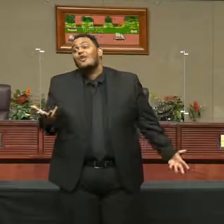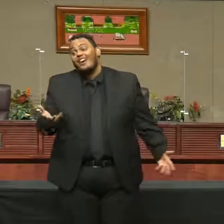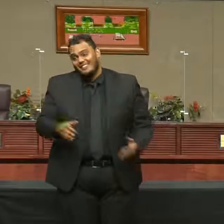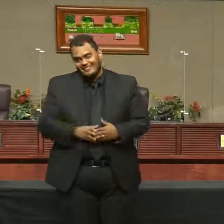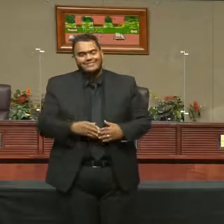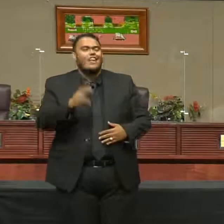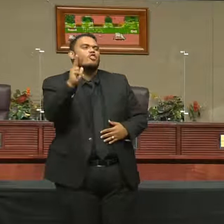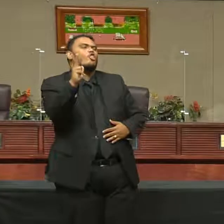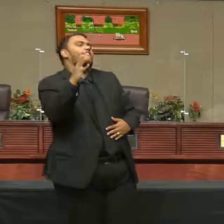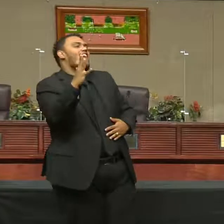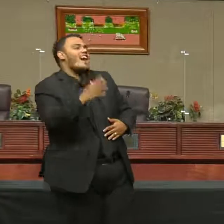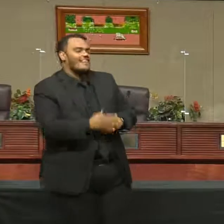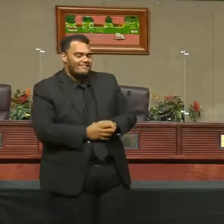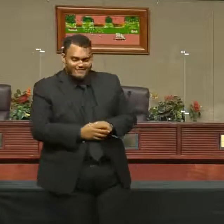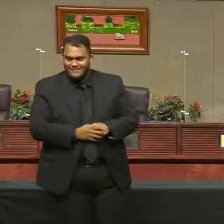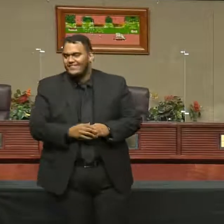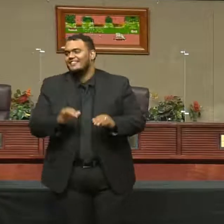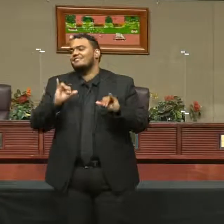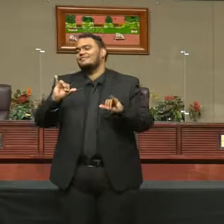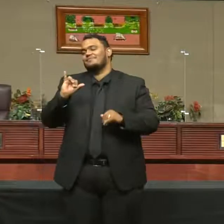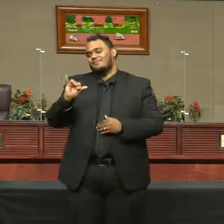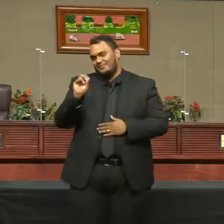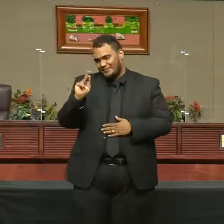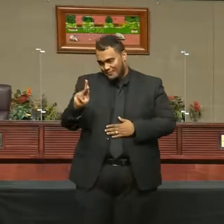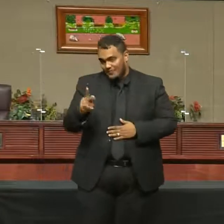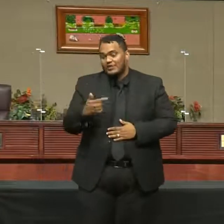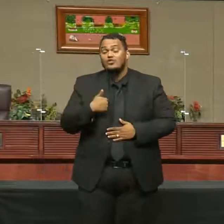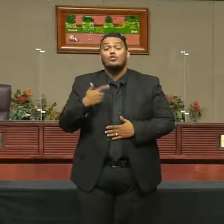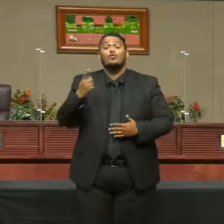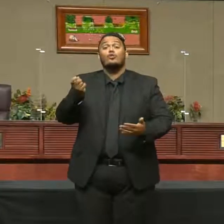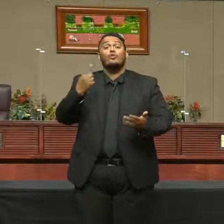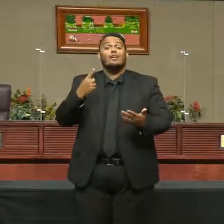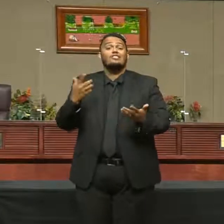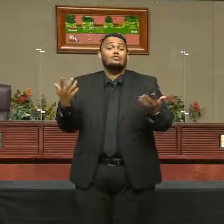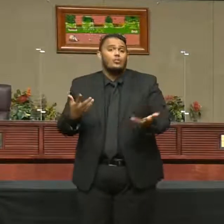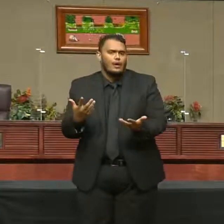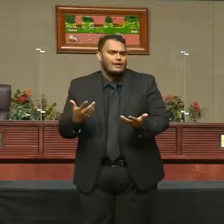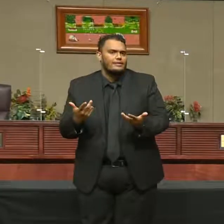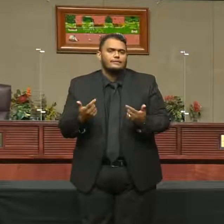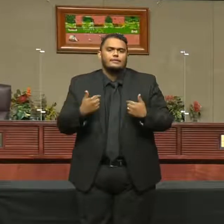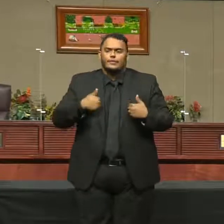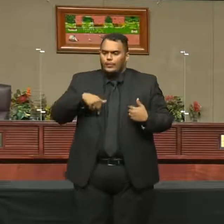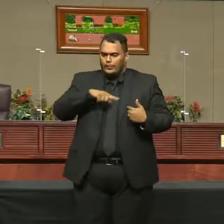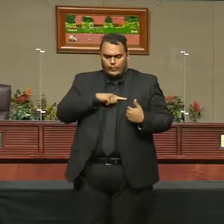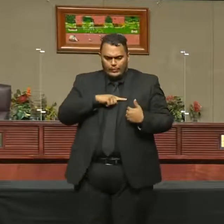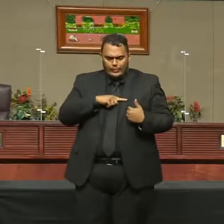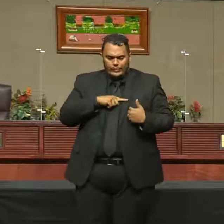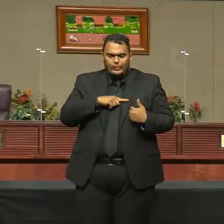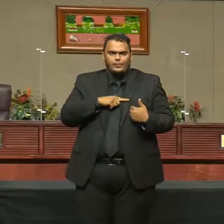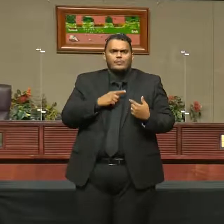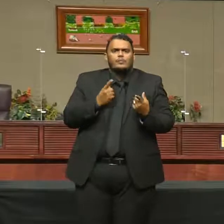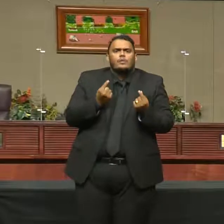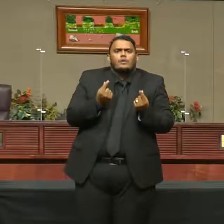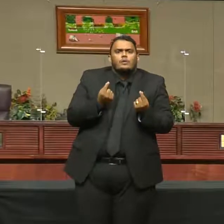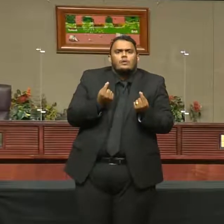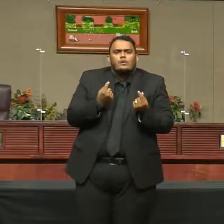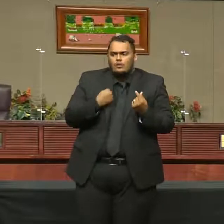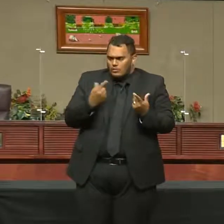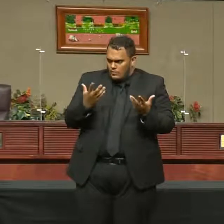Okay, so I guess the question then is, what can we do to